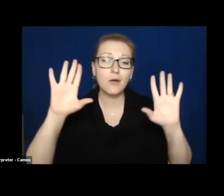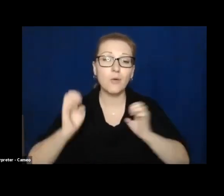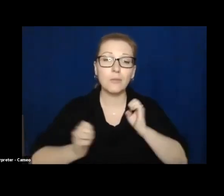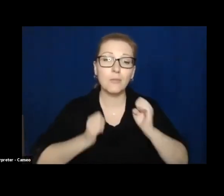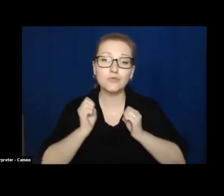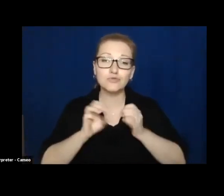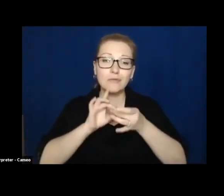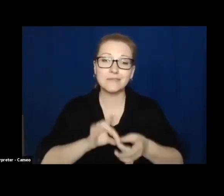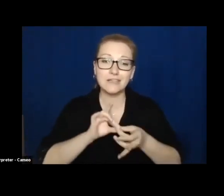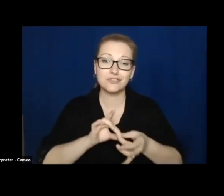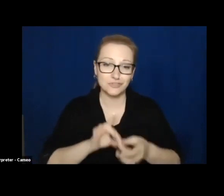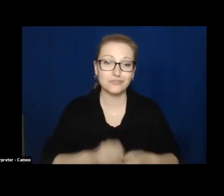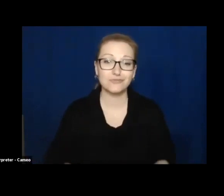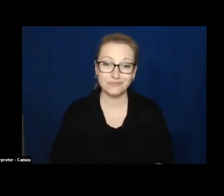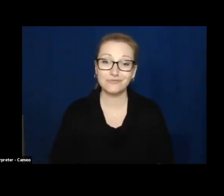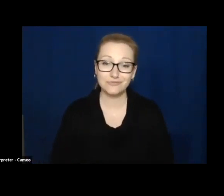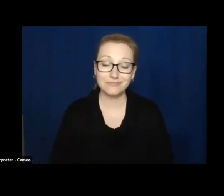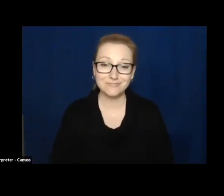attachments.